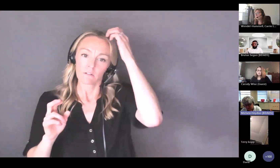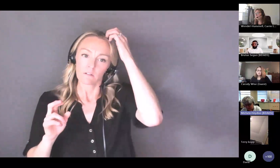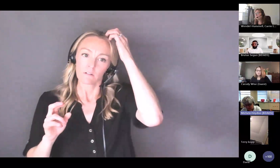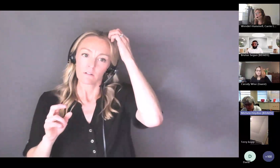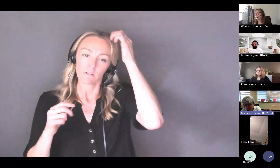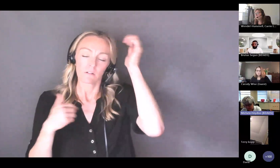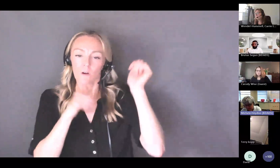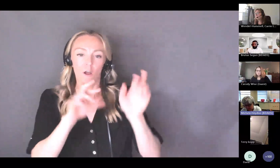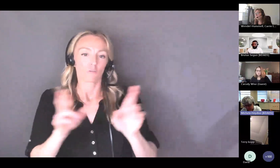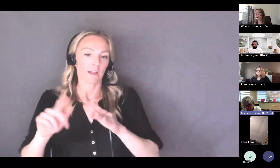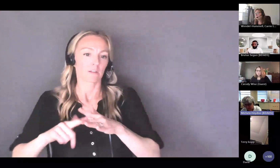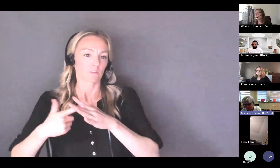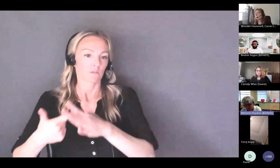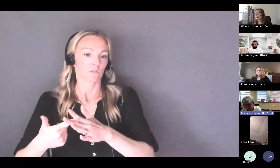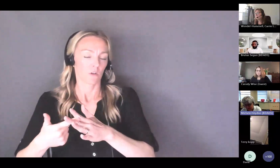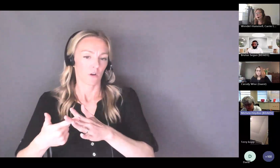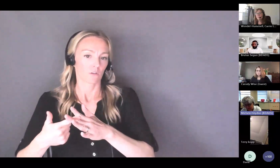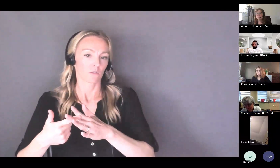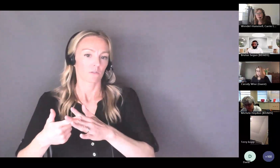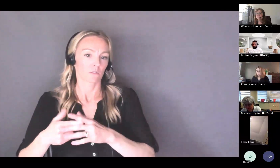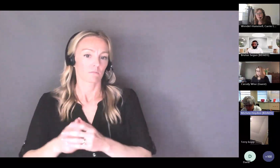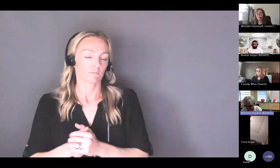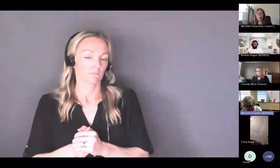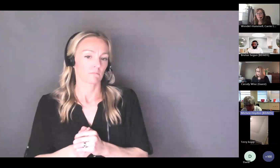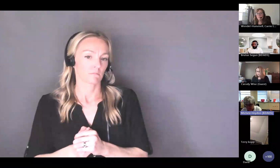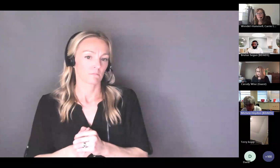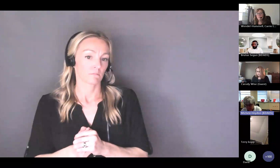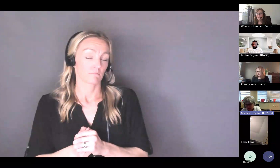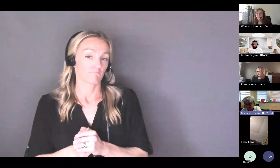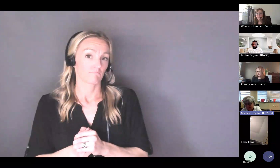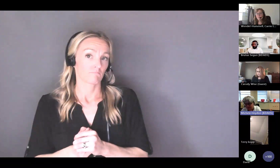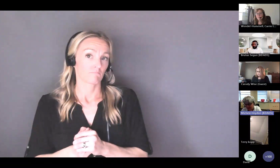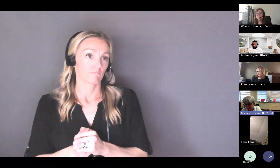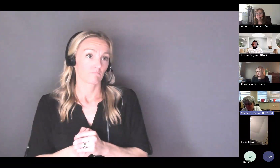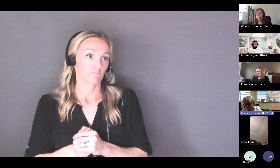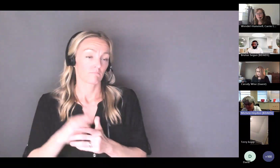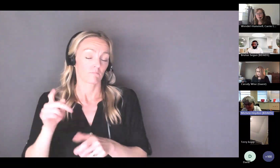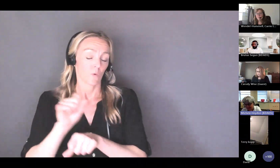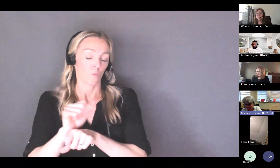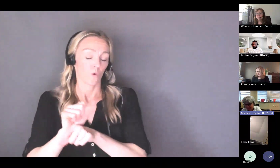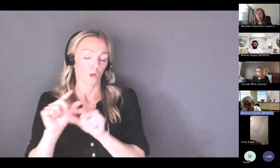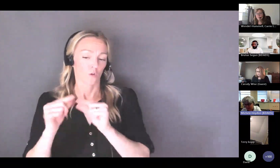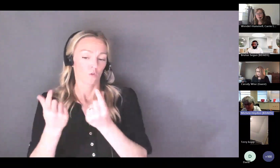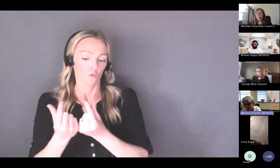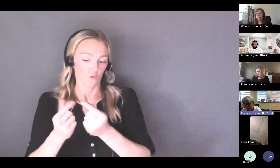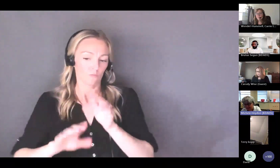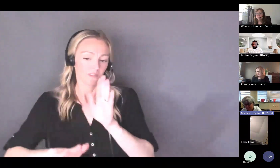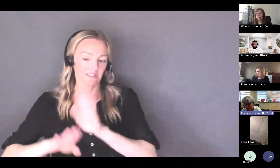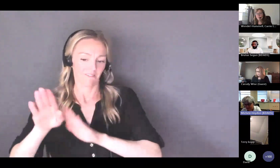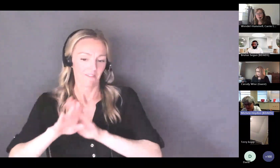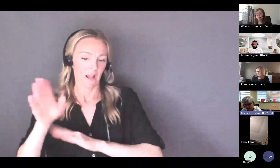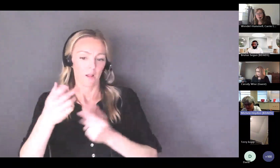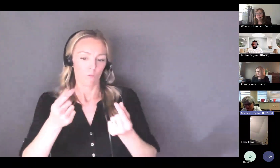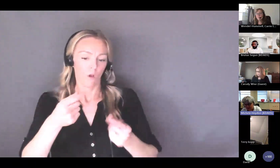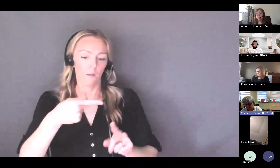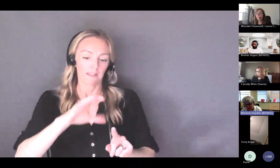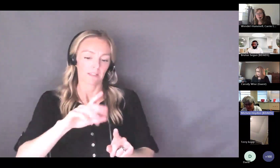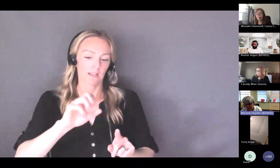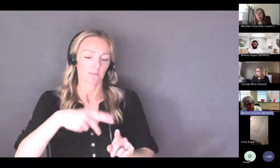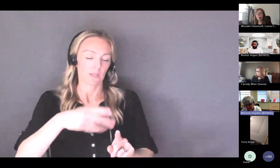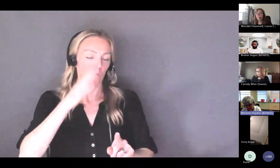start the work groups following that to develop what the PCSP will be looked